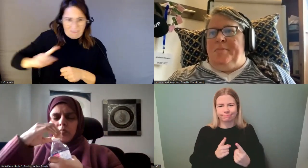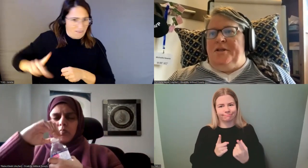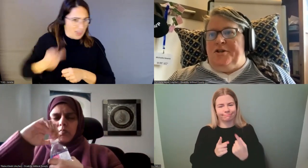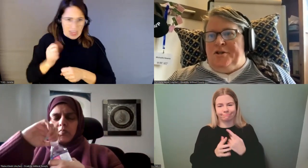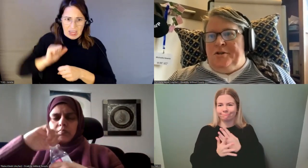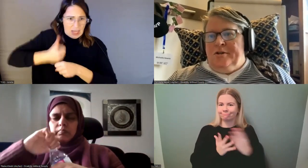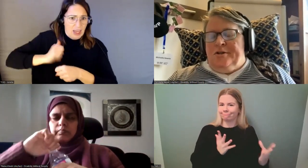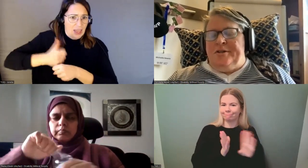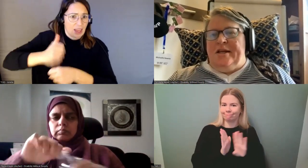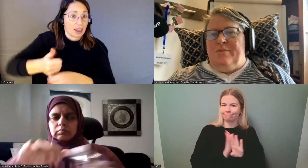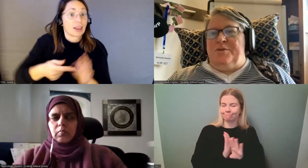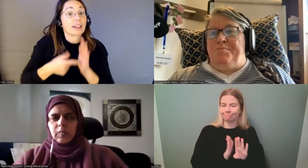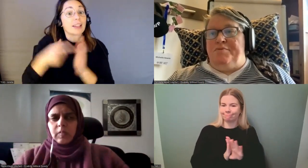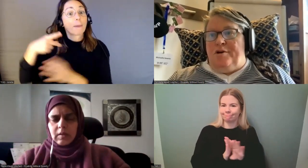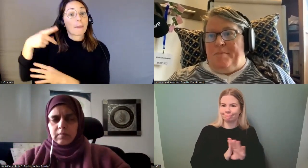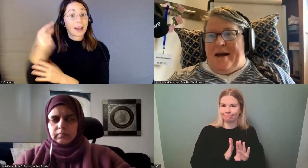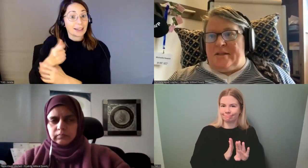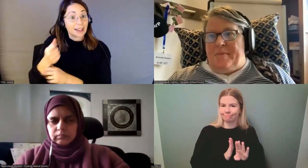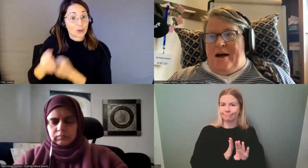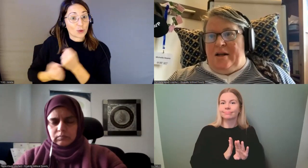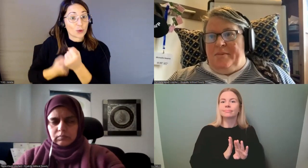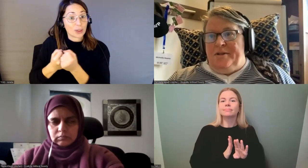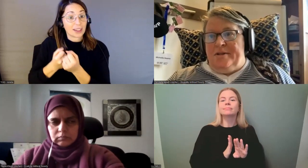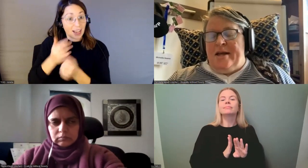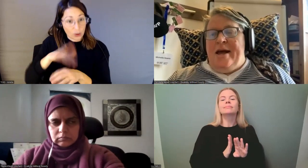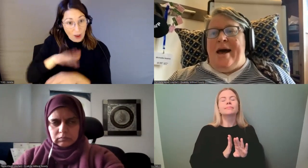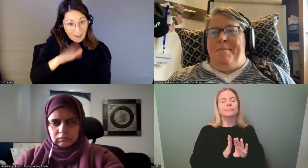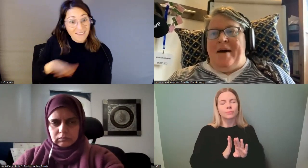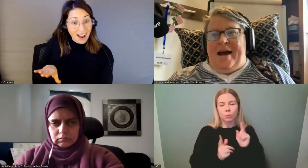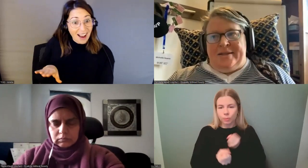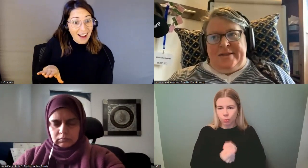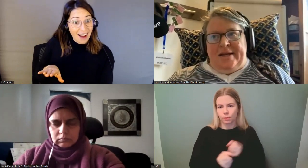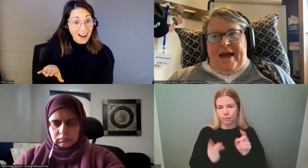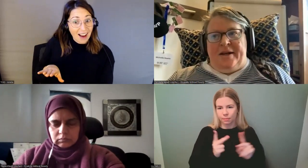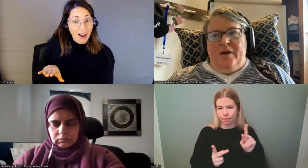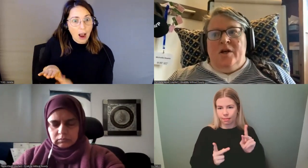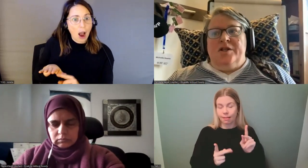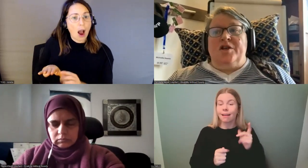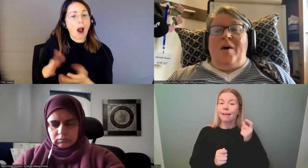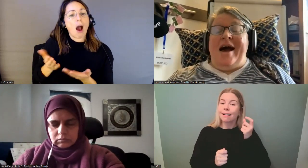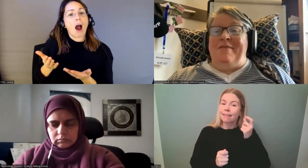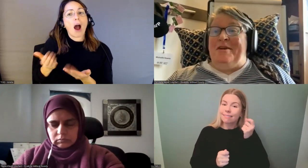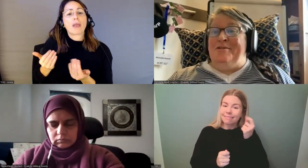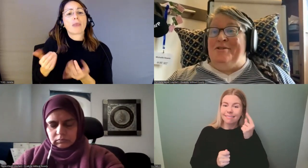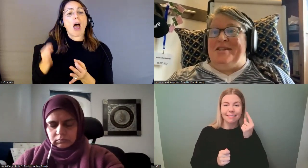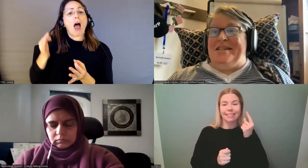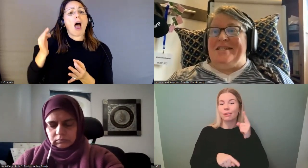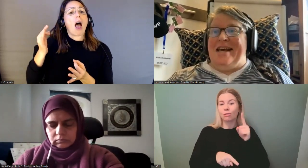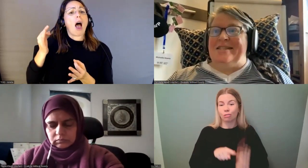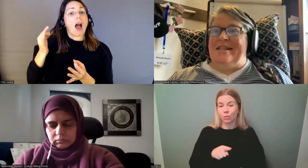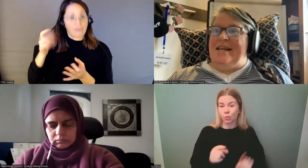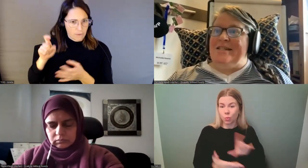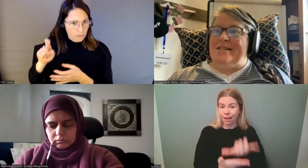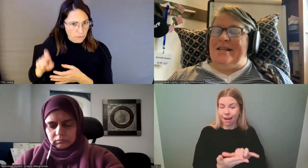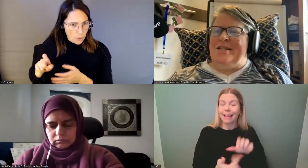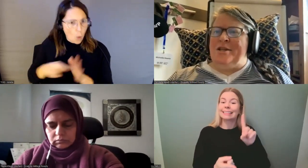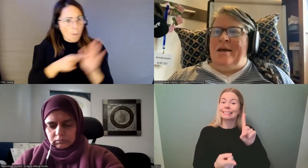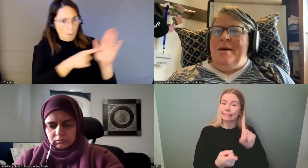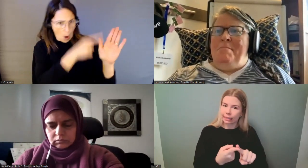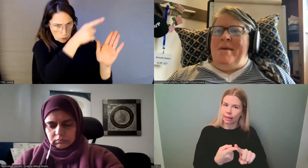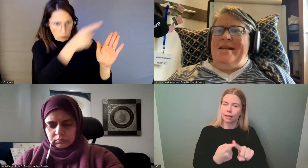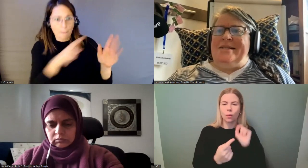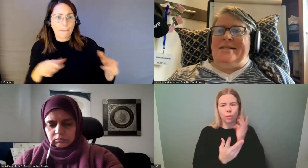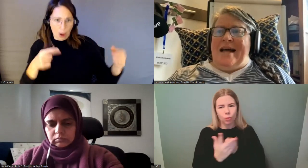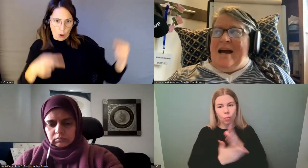they couldn't be done until it was brought back to Parliament and passed again. So having all the details in